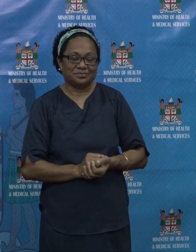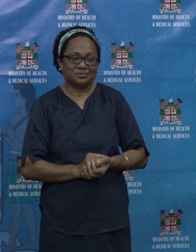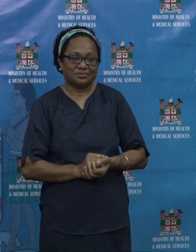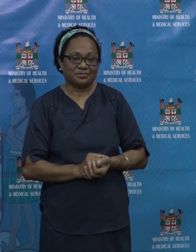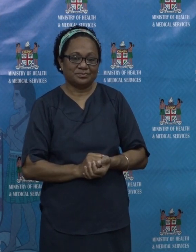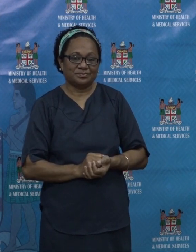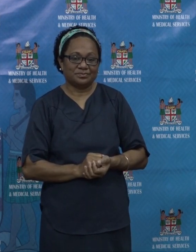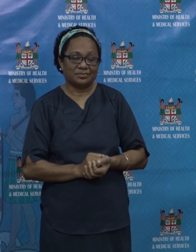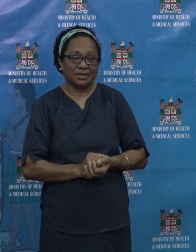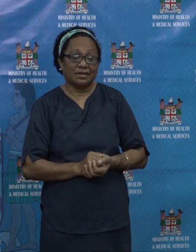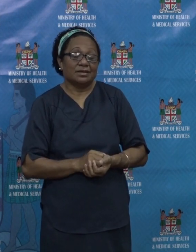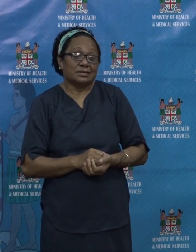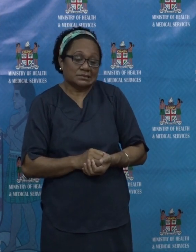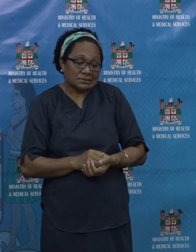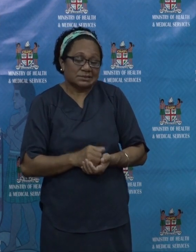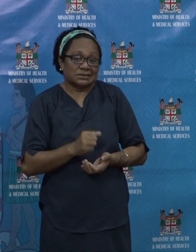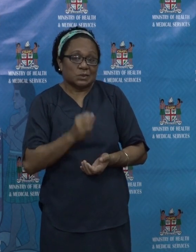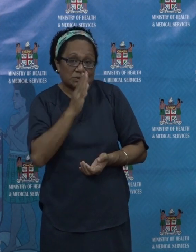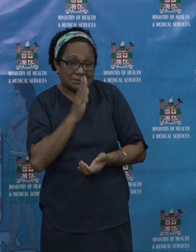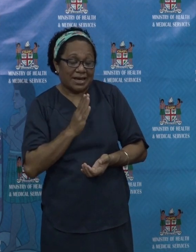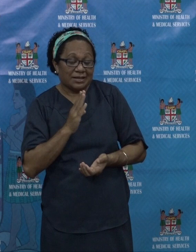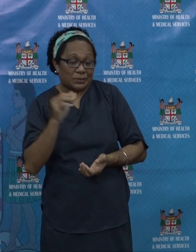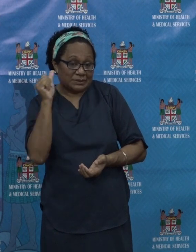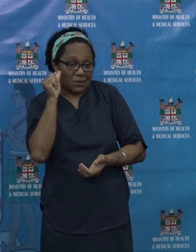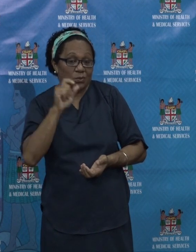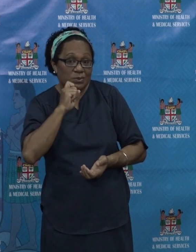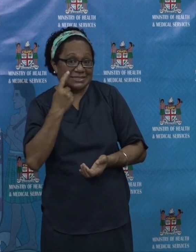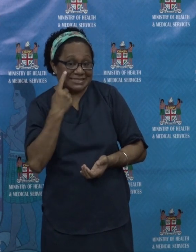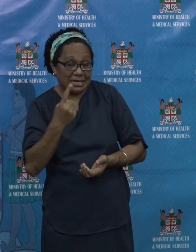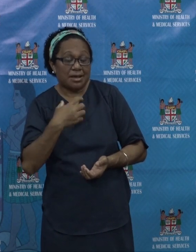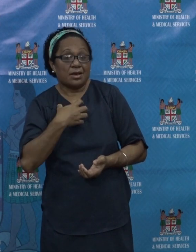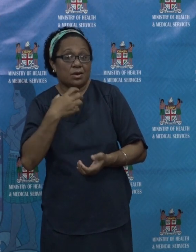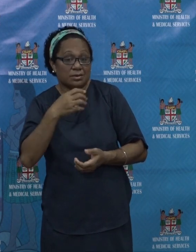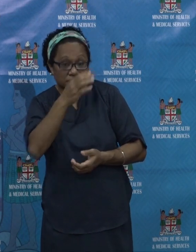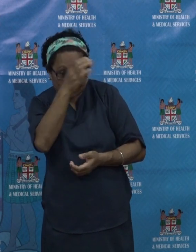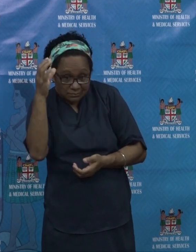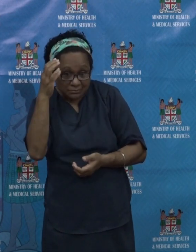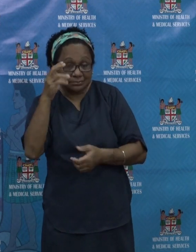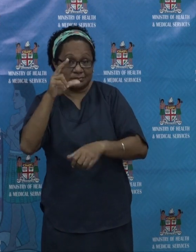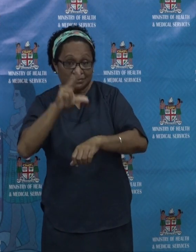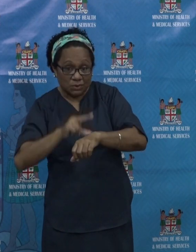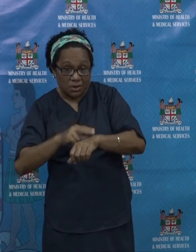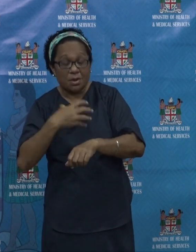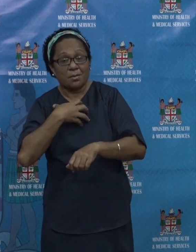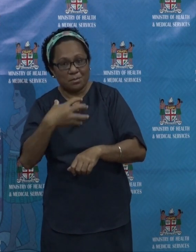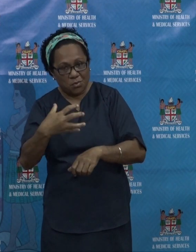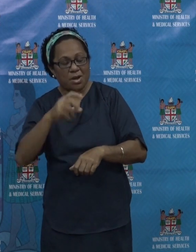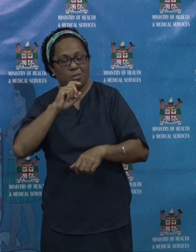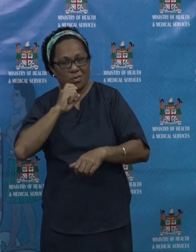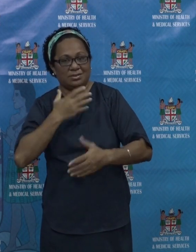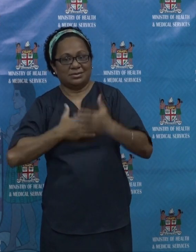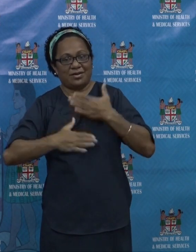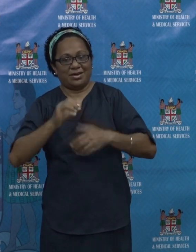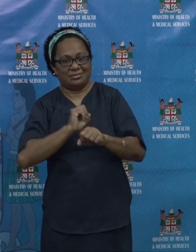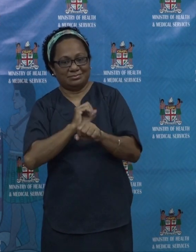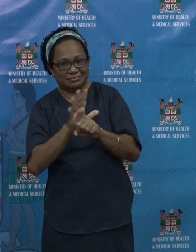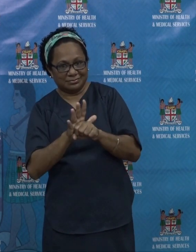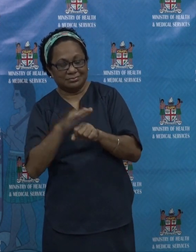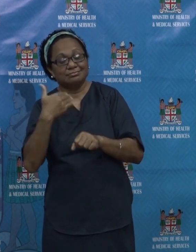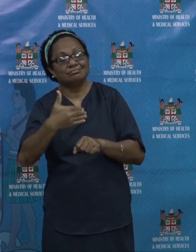unfortunately, see more of our fellow health workers and frontliners get severe disease in the near future.